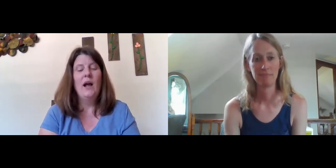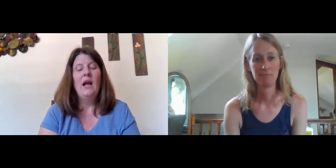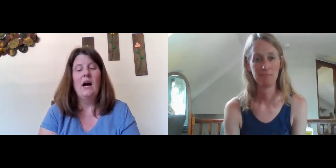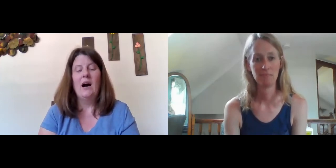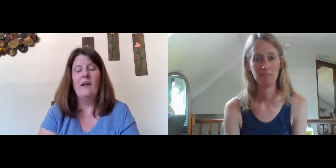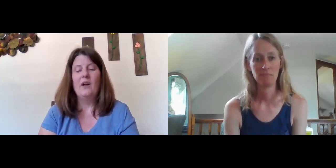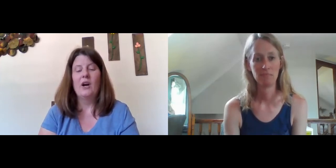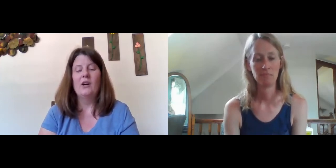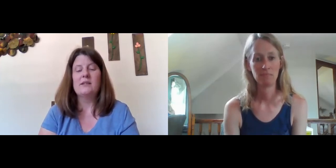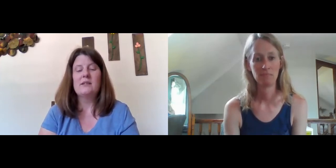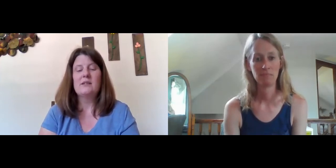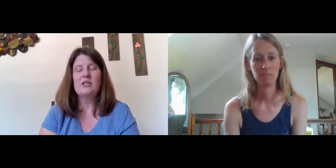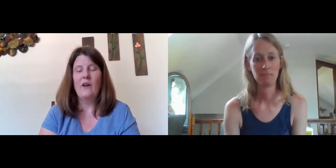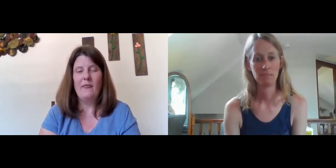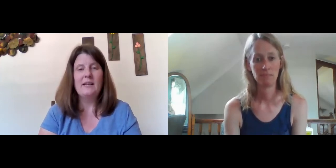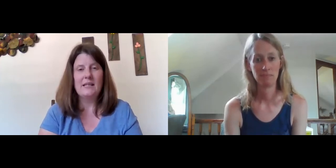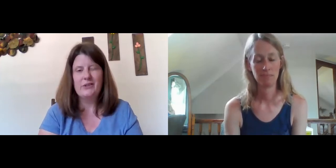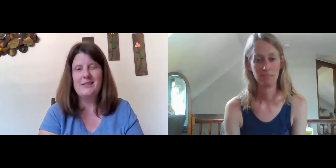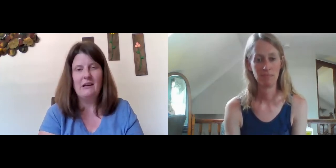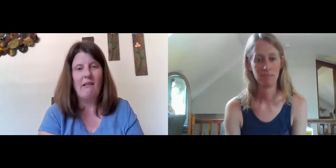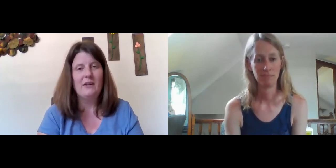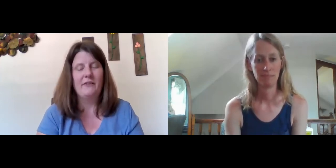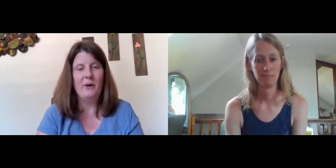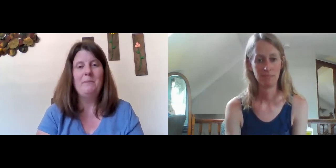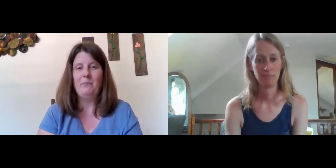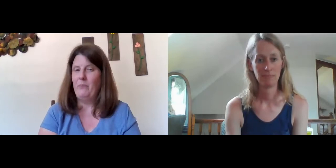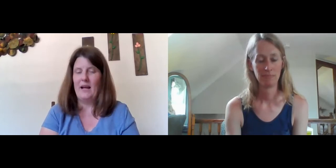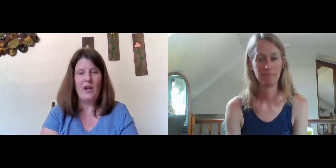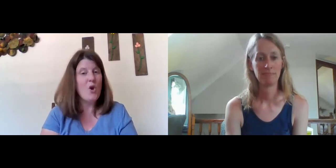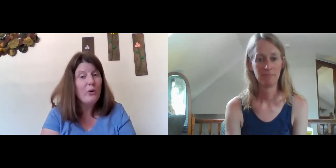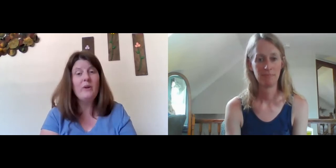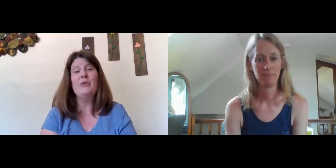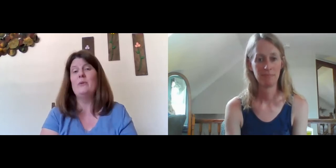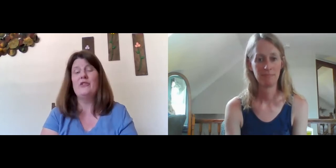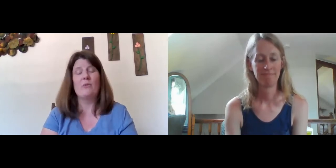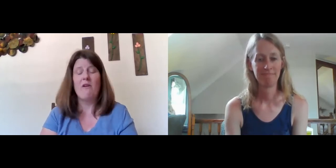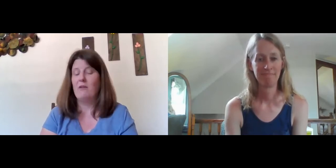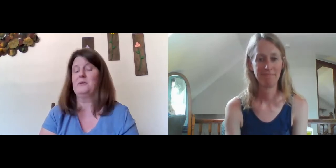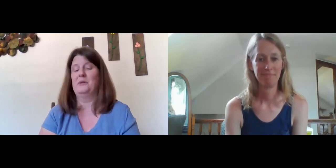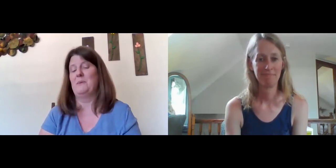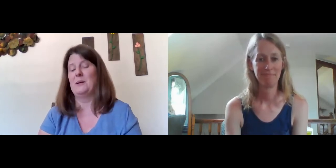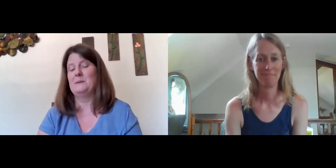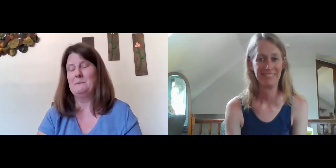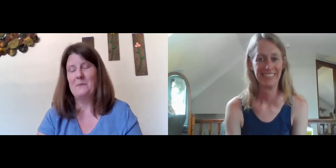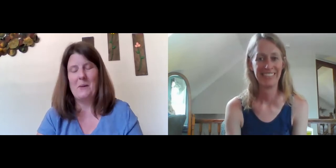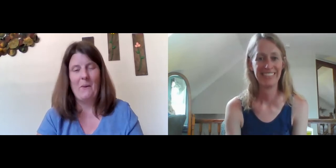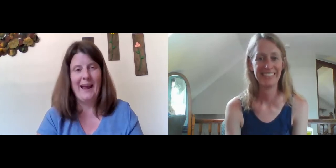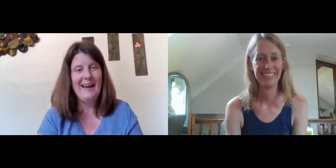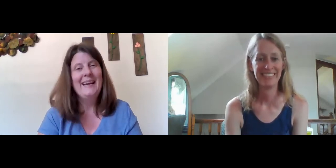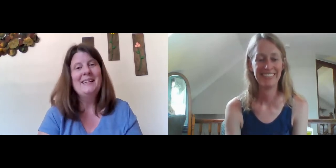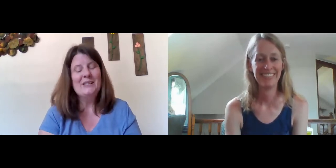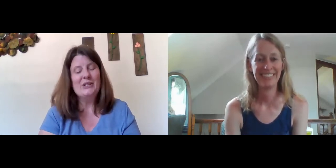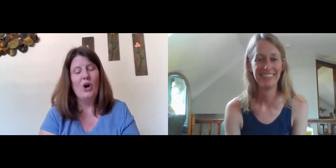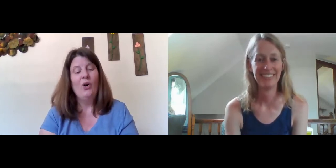So there's certain things that you'll see are a little different, but I know you can do it. You are also smart.